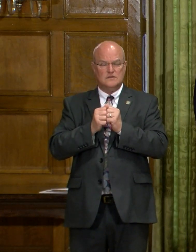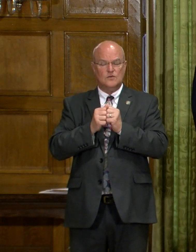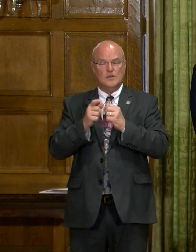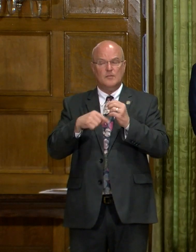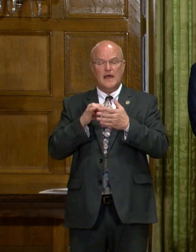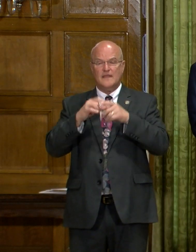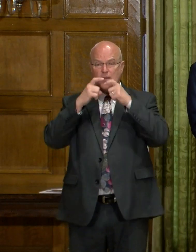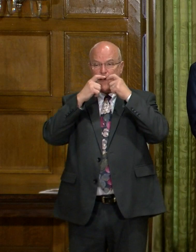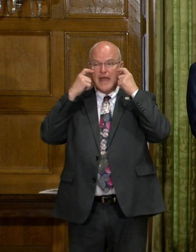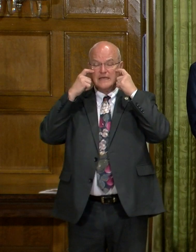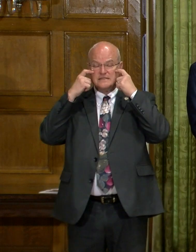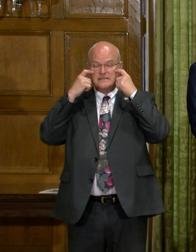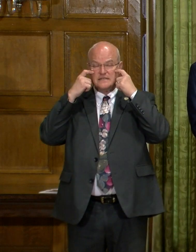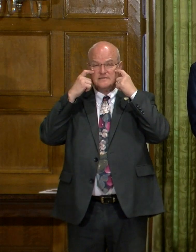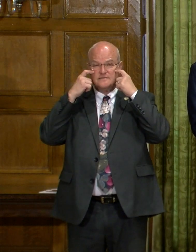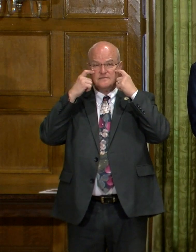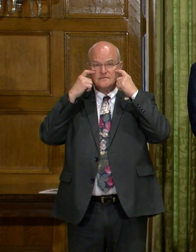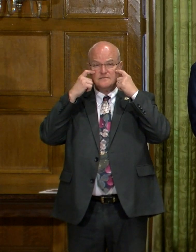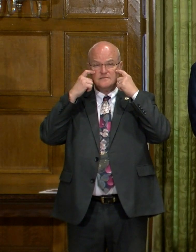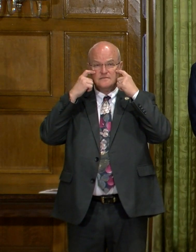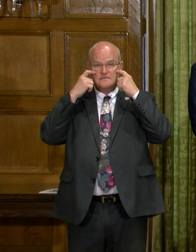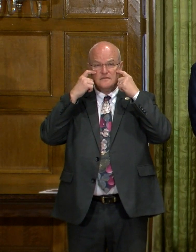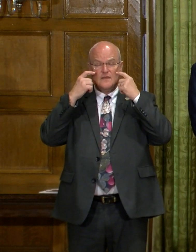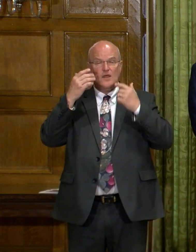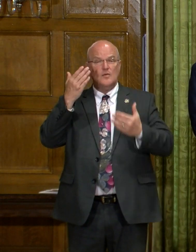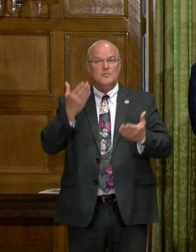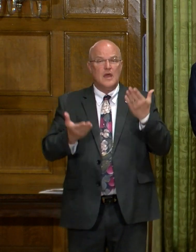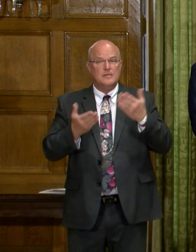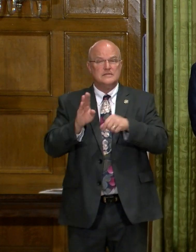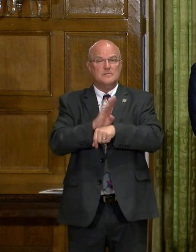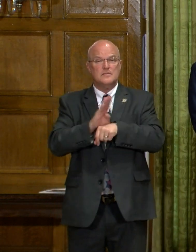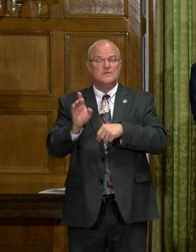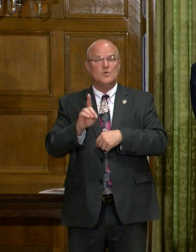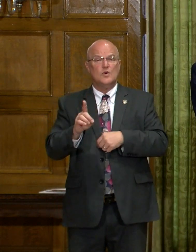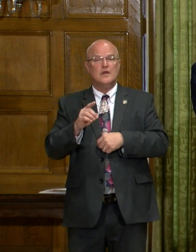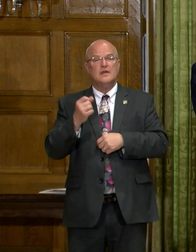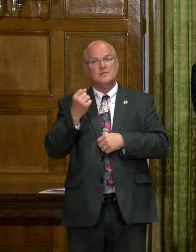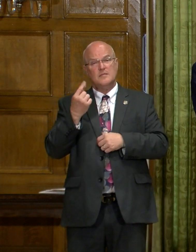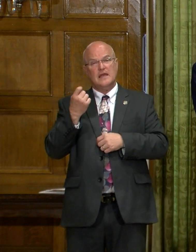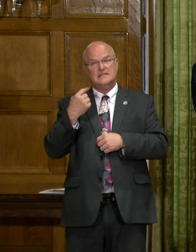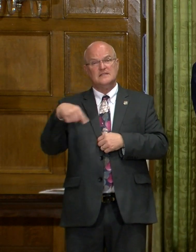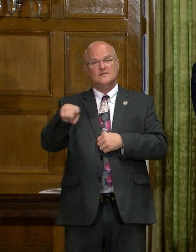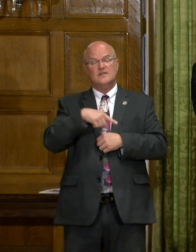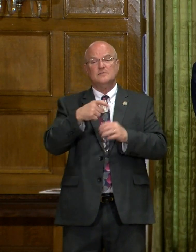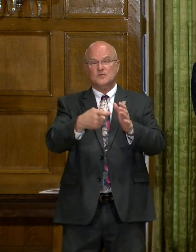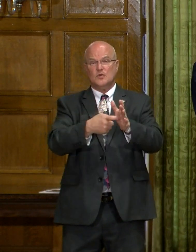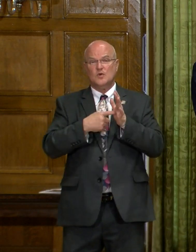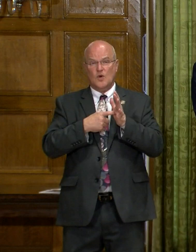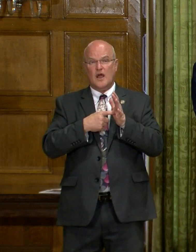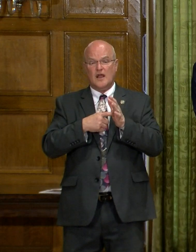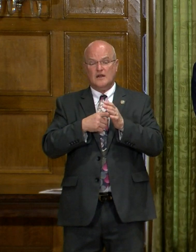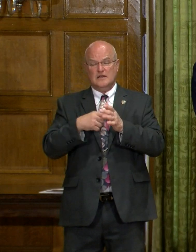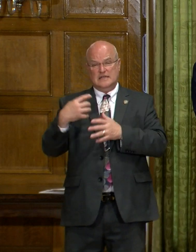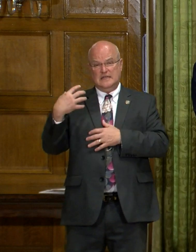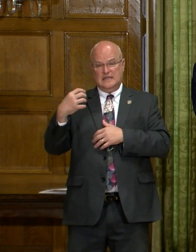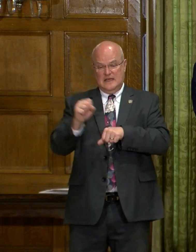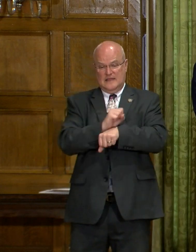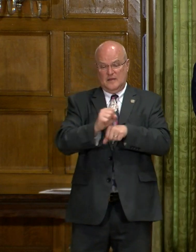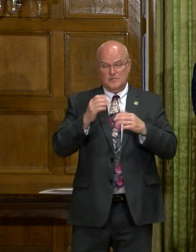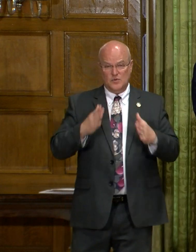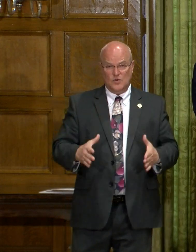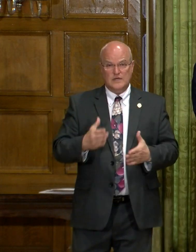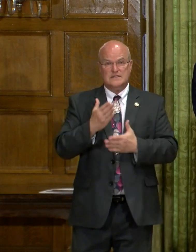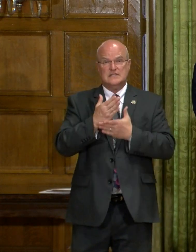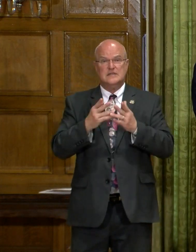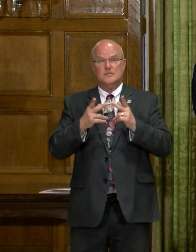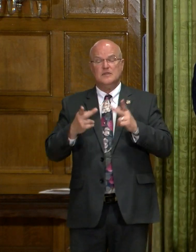With regard to the masks, there may be some businesses where it does make sense for them to require their employees and, in